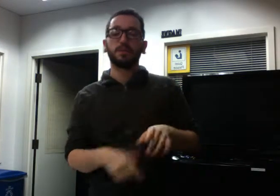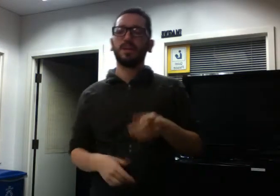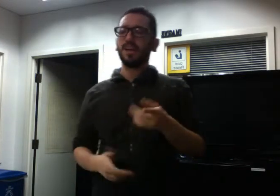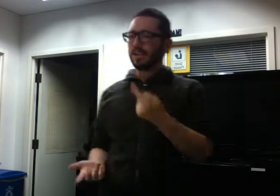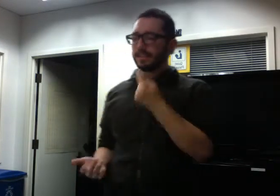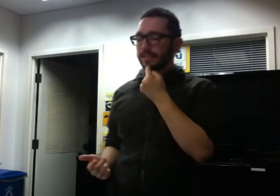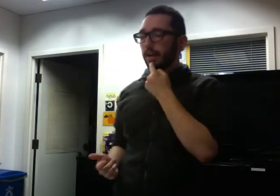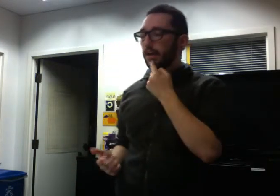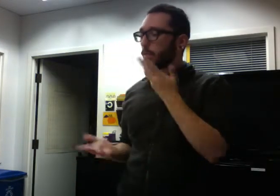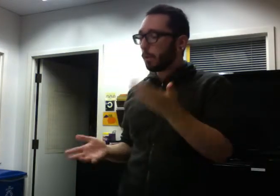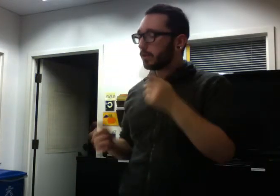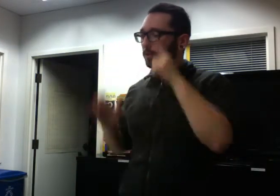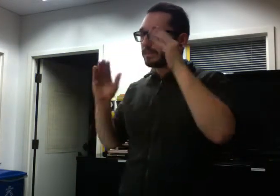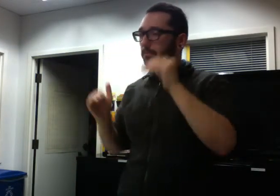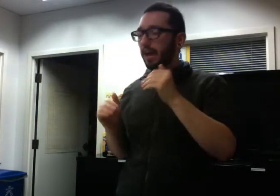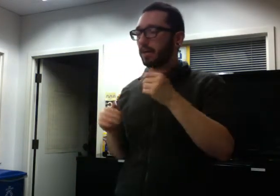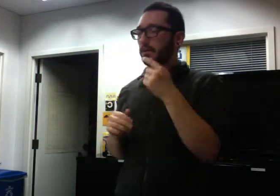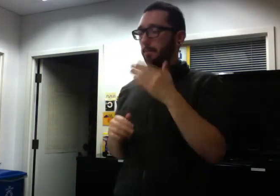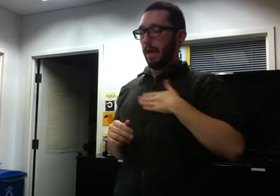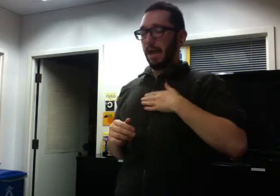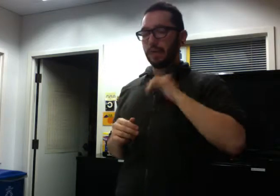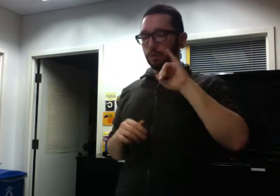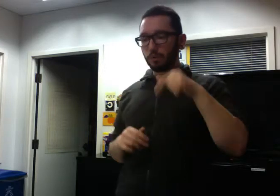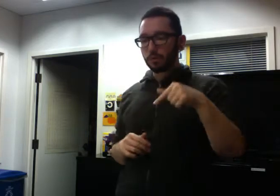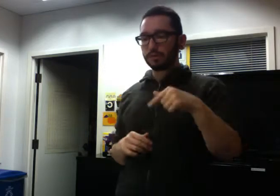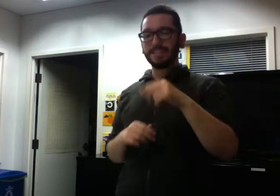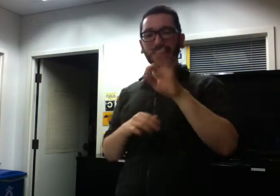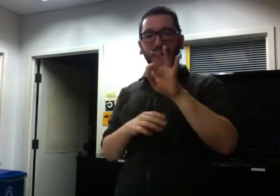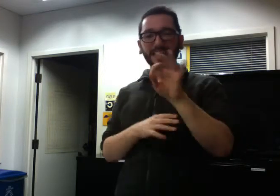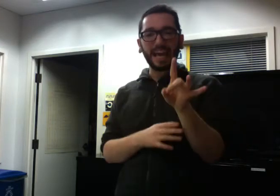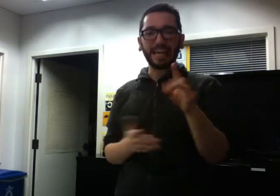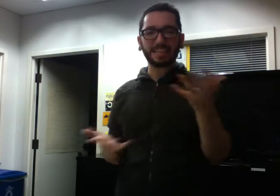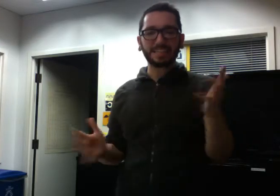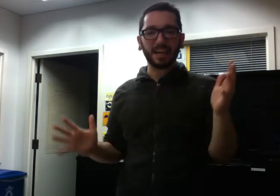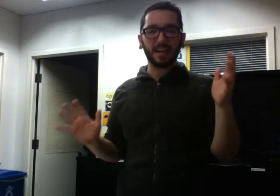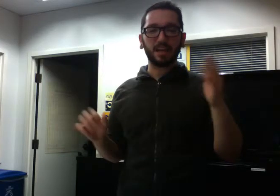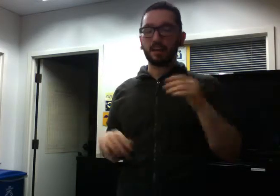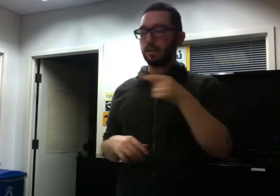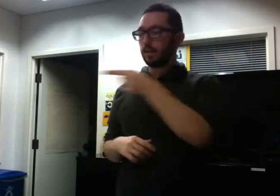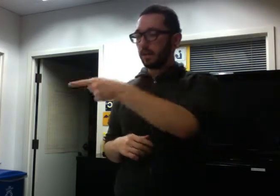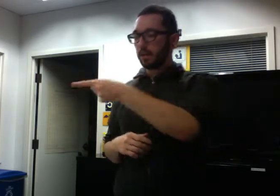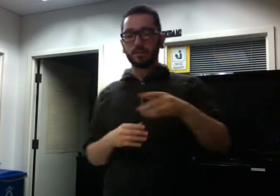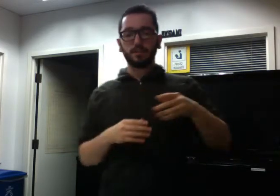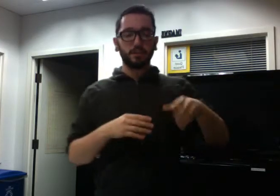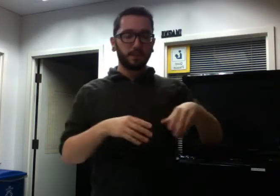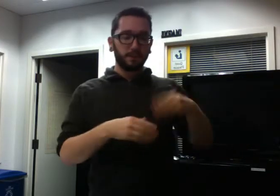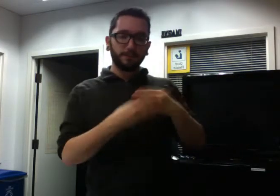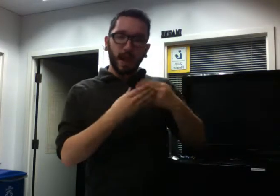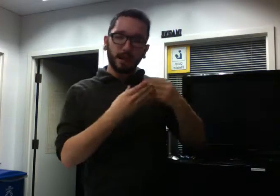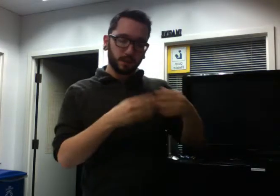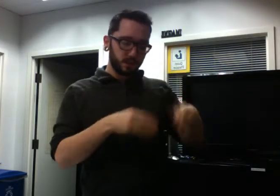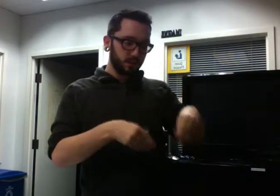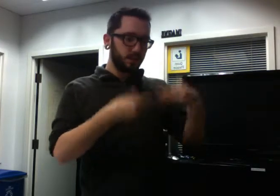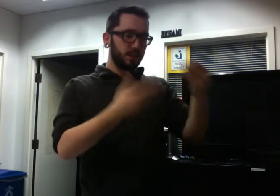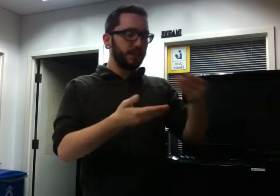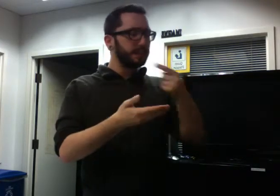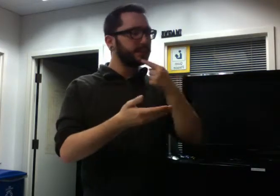of 98. The dean took out the file and explained to the young man, "You don't have an IQ of